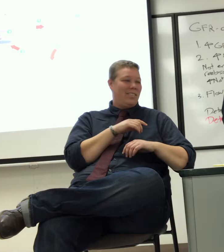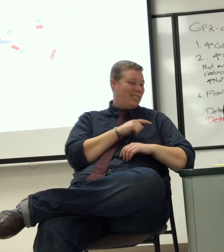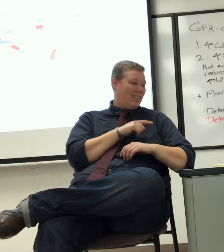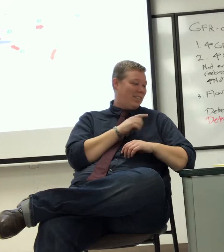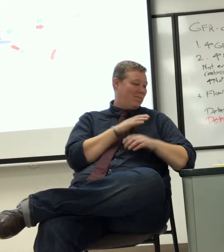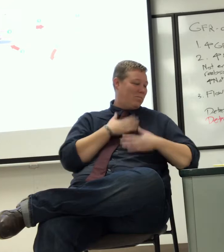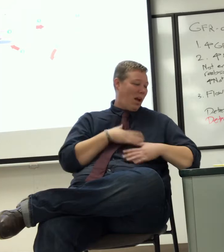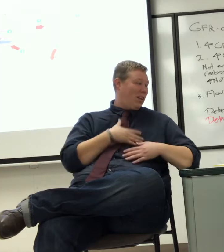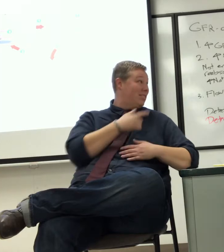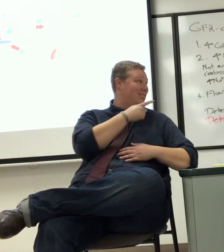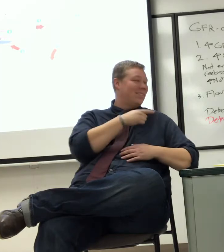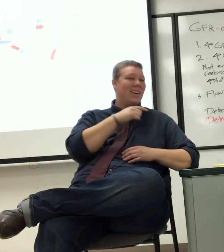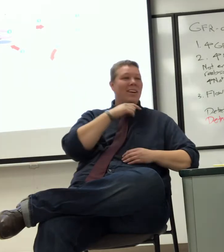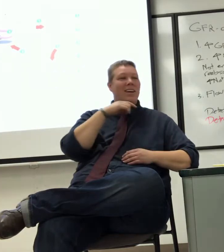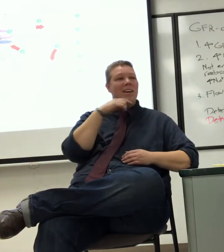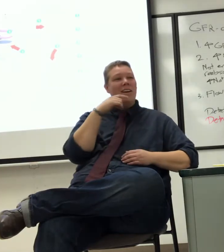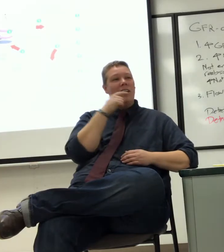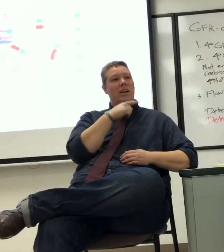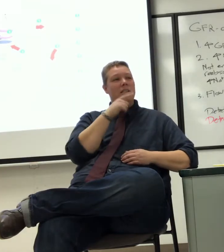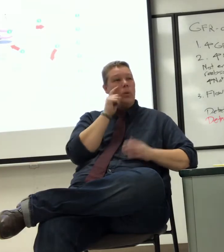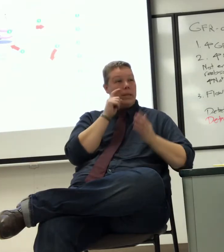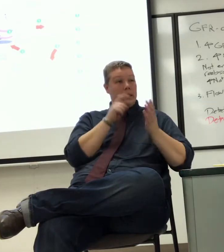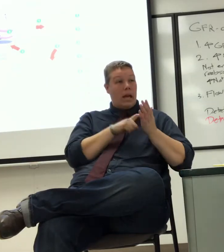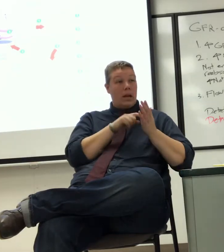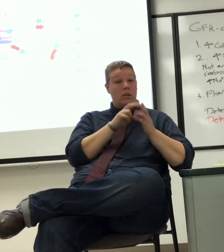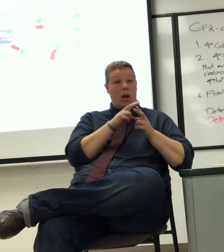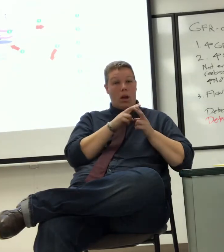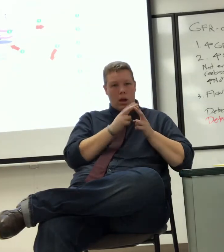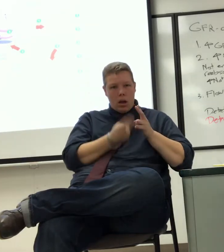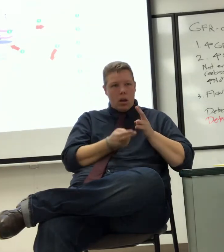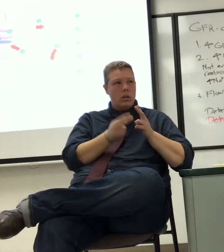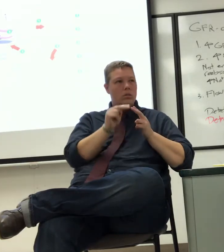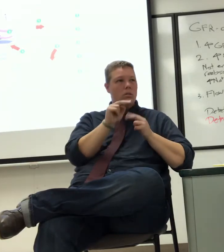it detects a decrease in sodium.